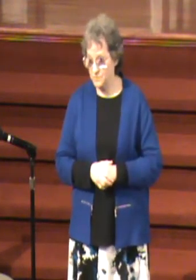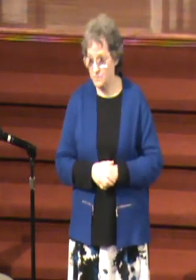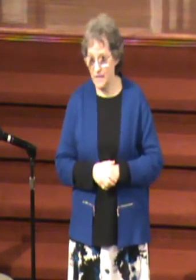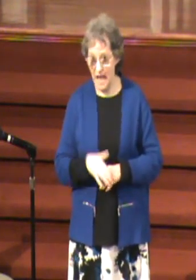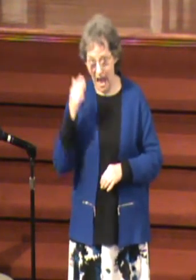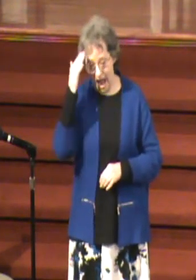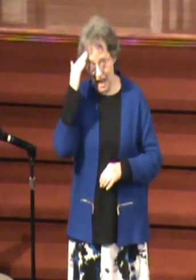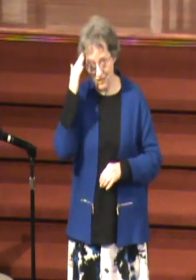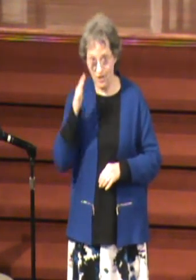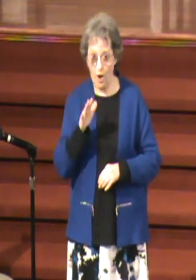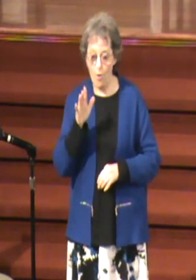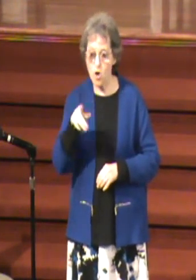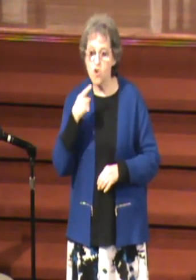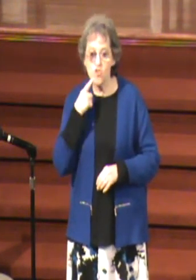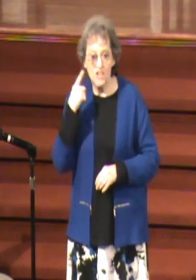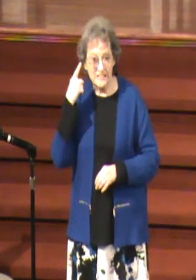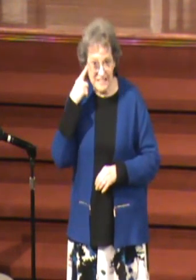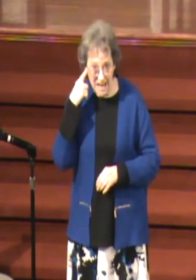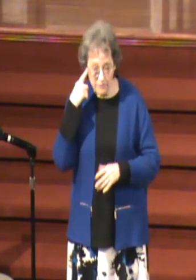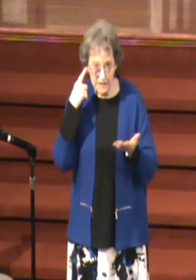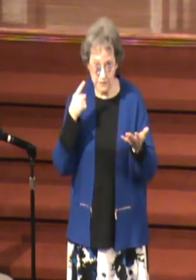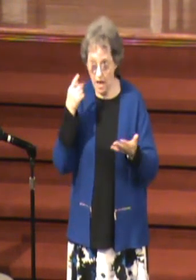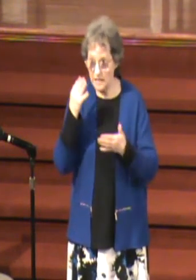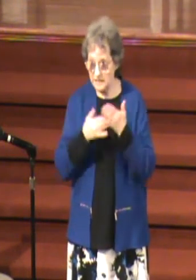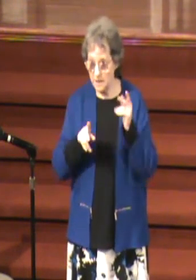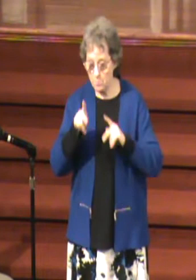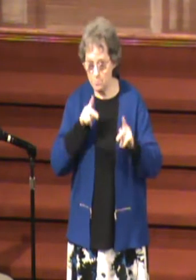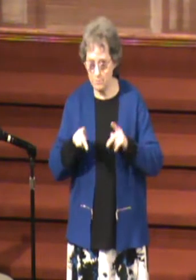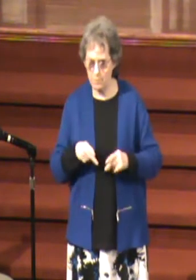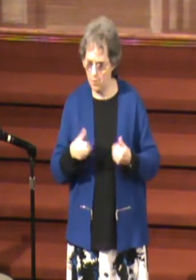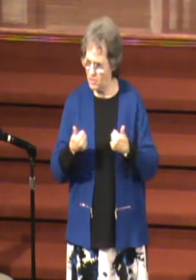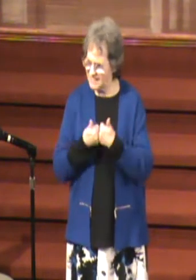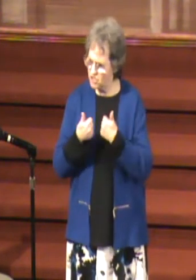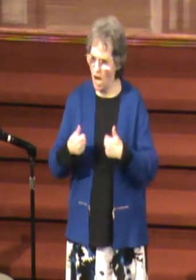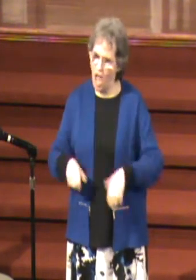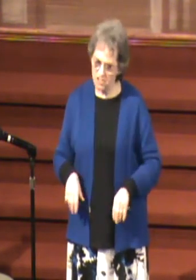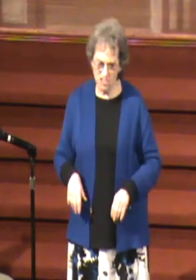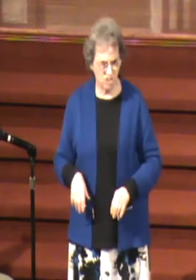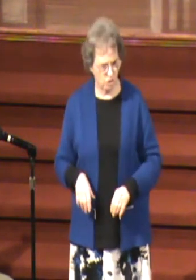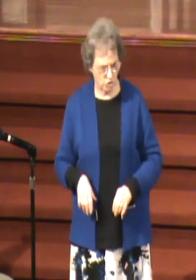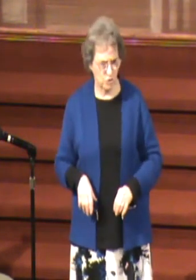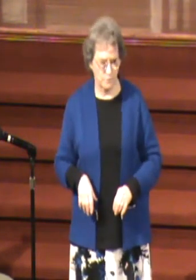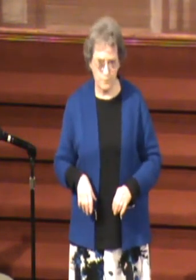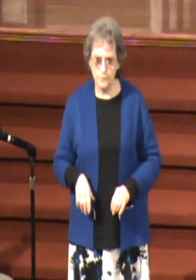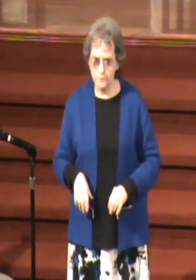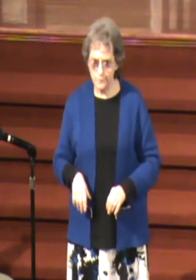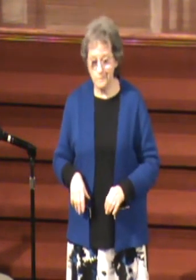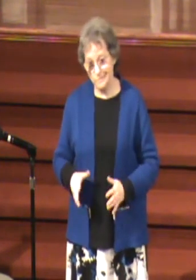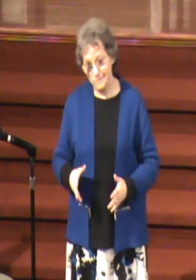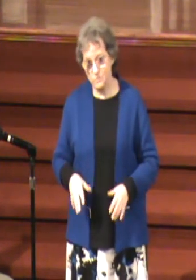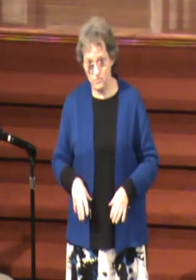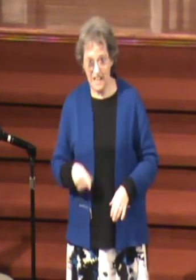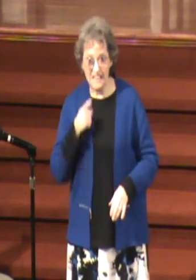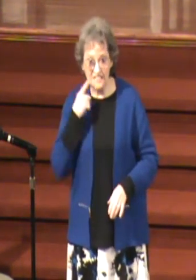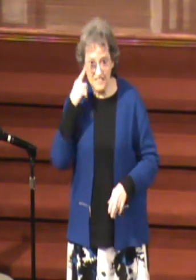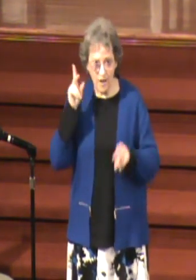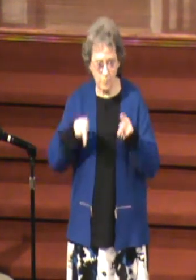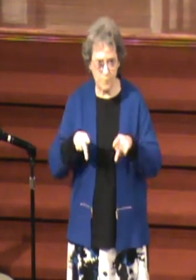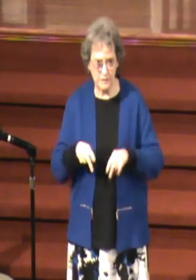her deafness, for some people, that seems to be a challenge. And to a deaf person, they don't